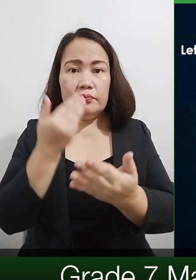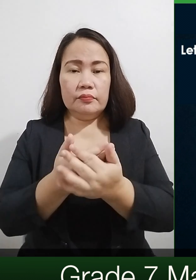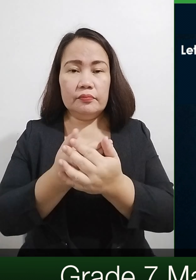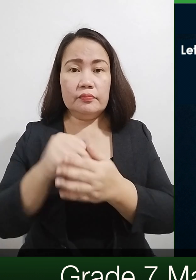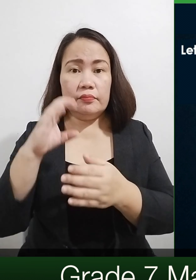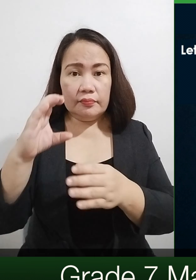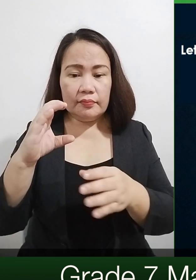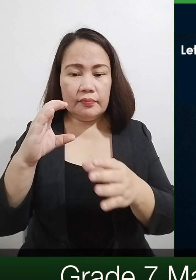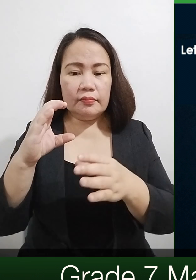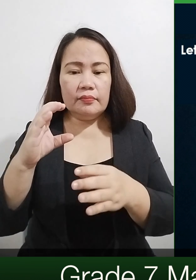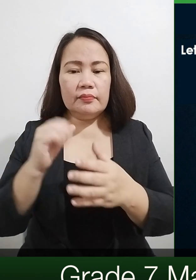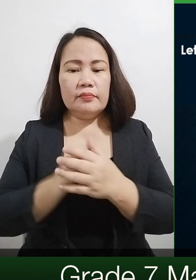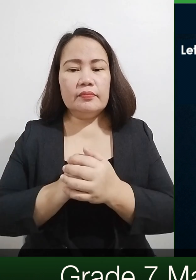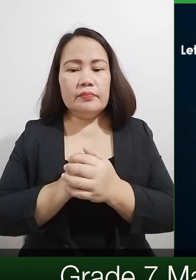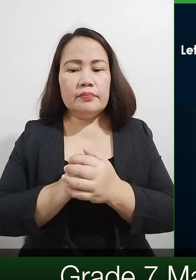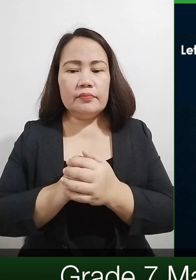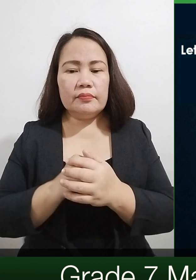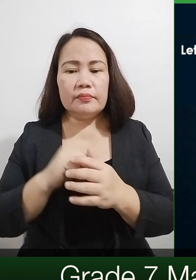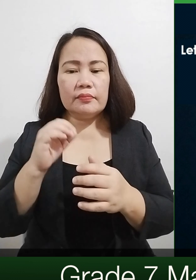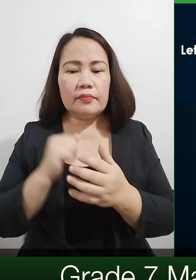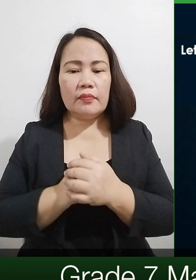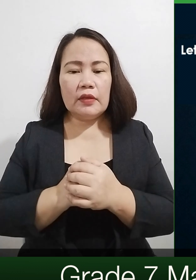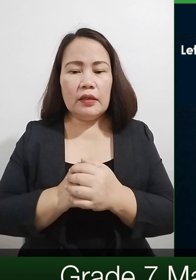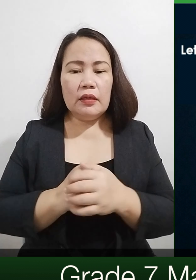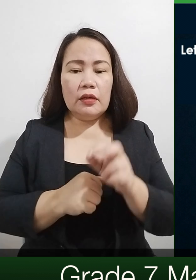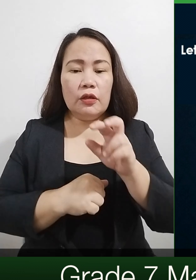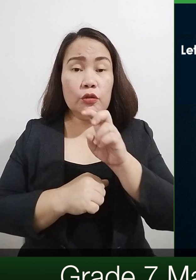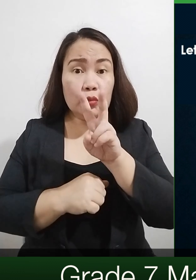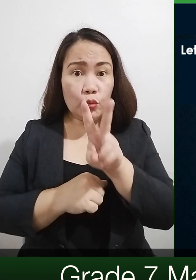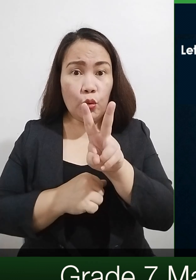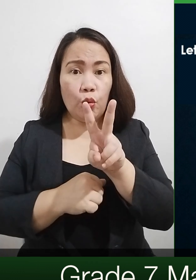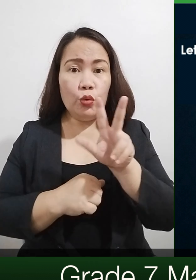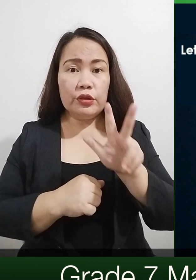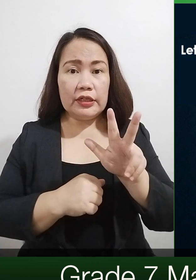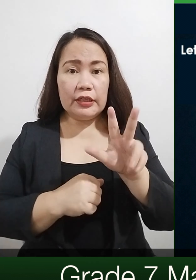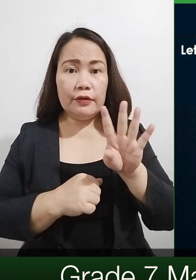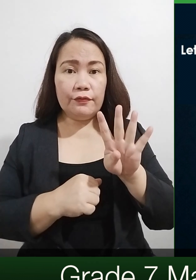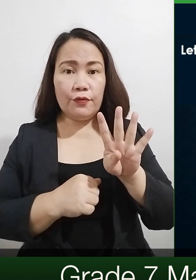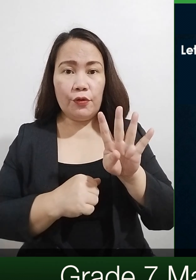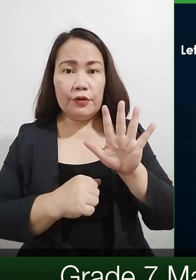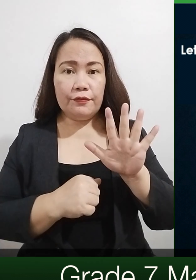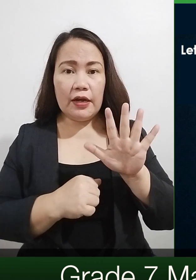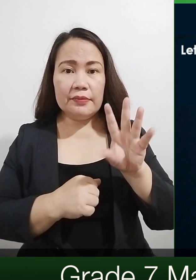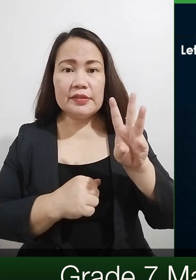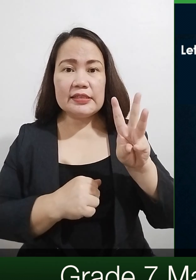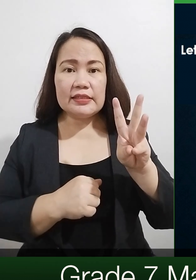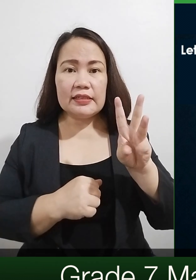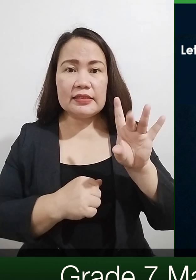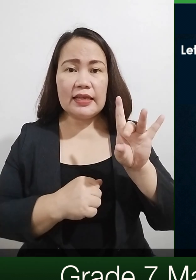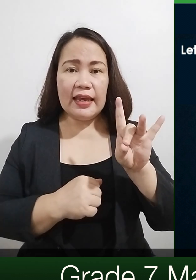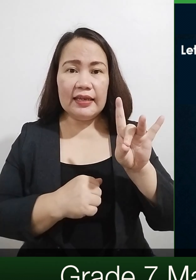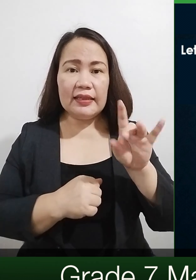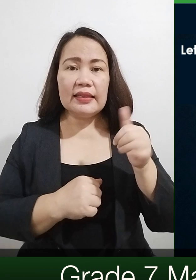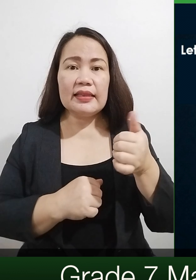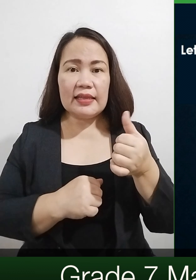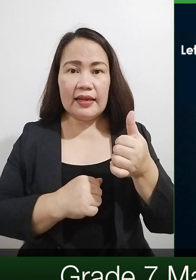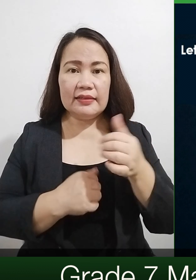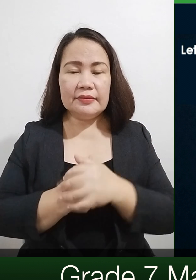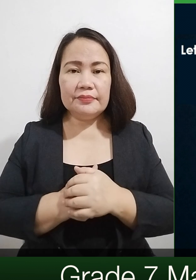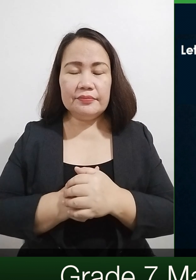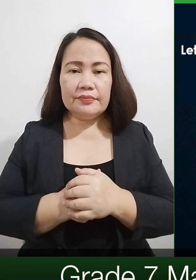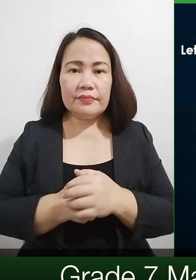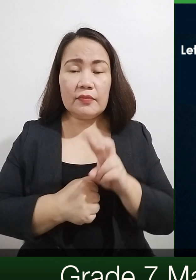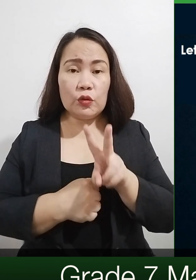will combine these two, we will have 2, 3, 4, 5, 6, 8, 10. So